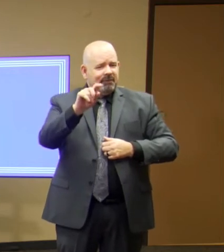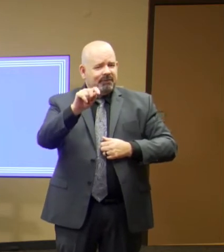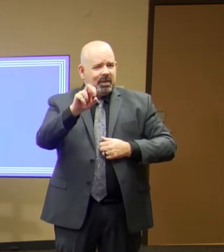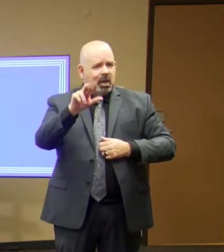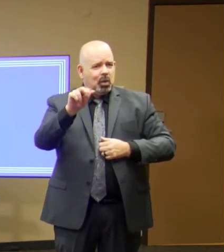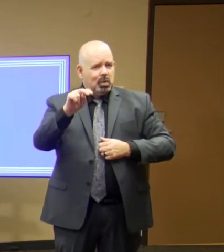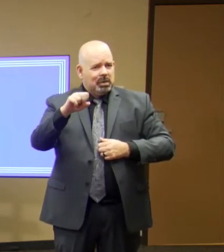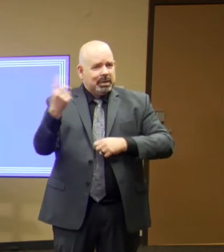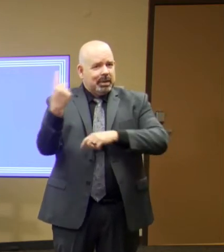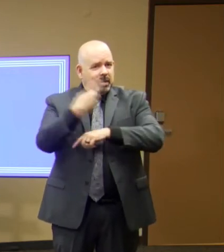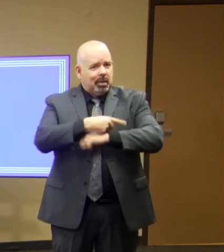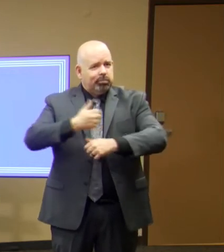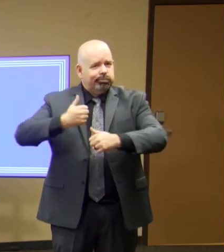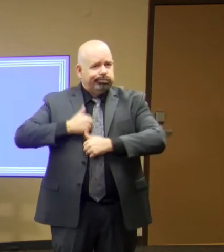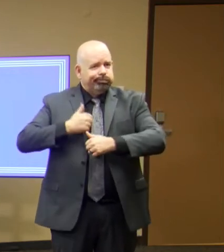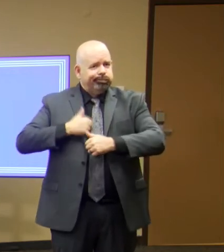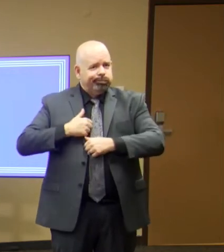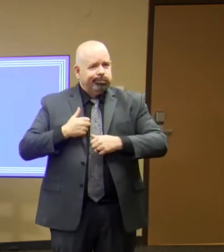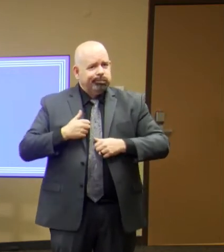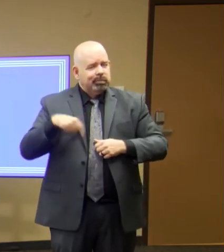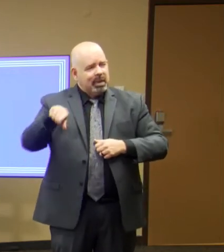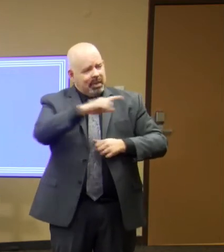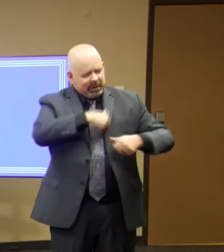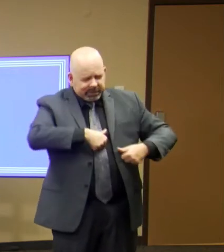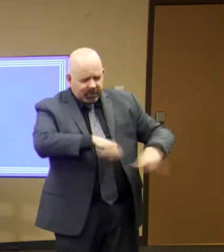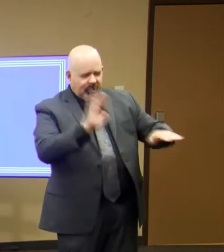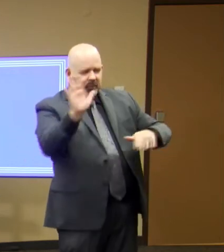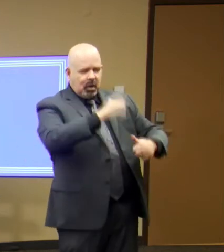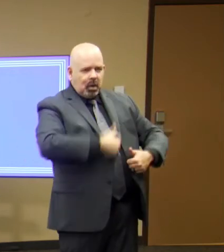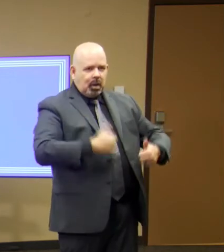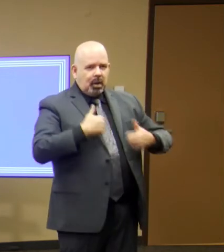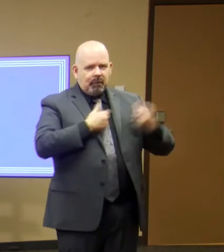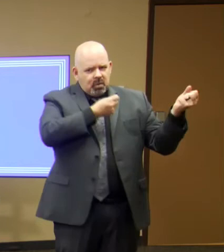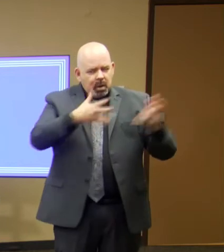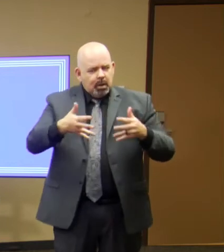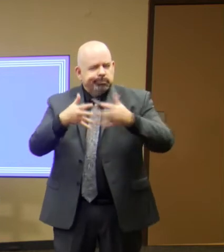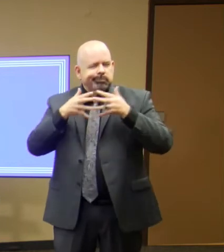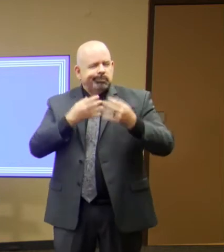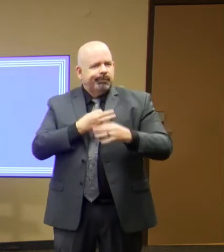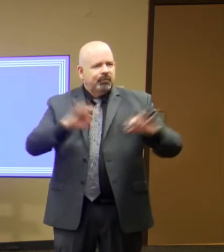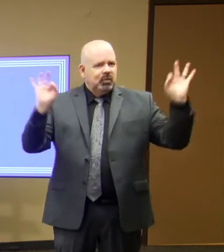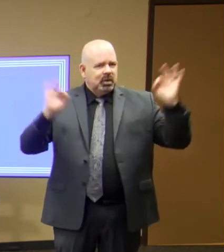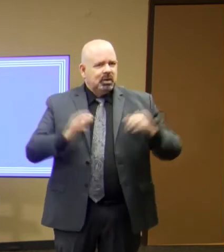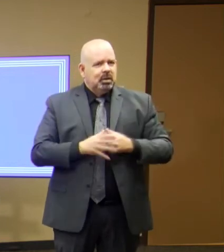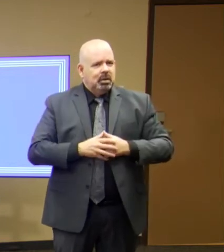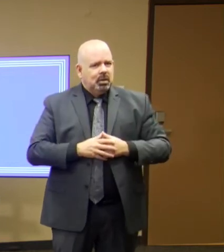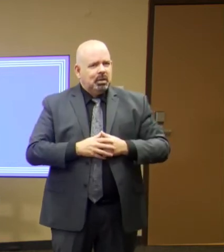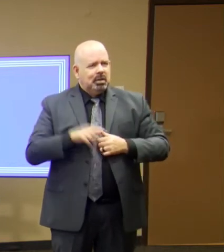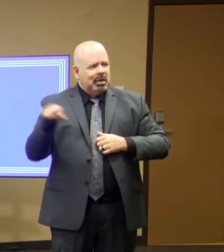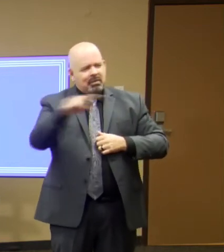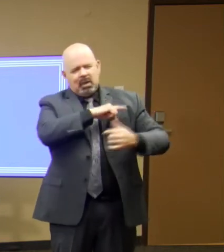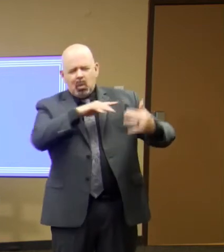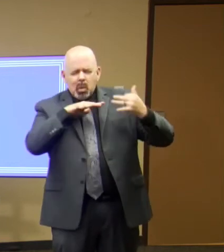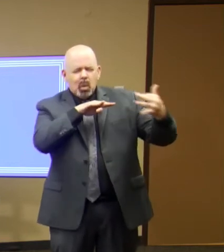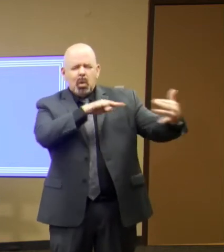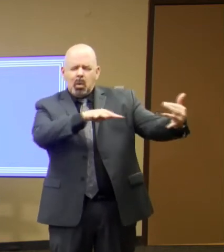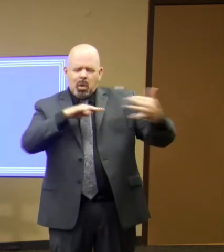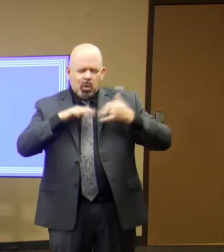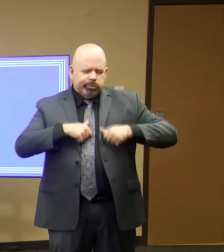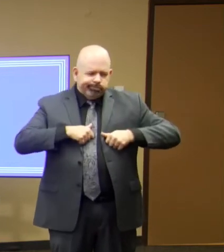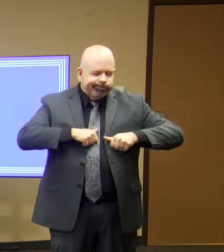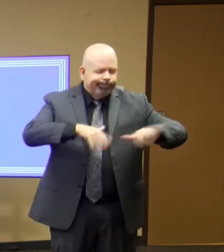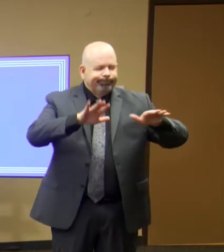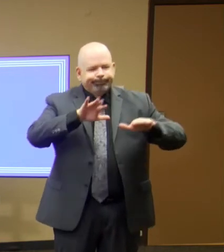I mentioned my adopted dad, Warwick Jenkins, fought in the Battle of the Bulge, and some of our veterans didn't fight